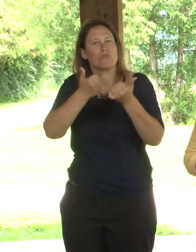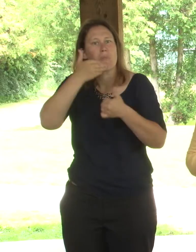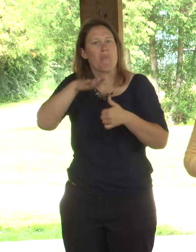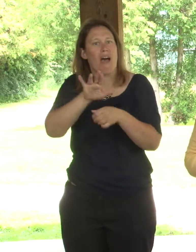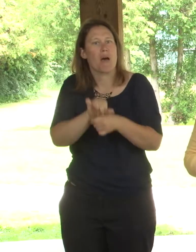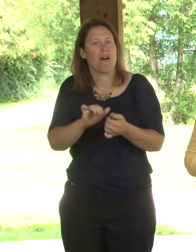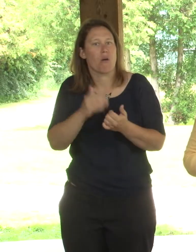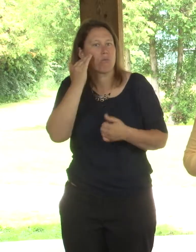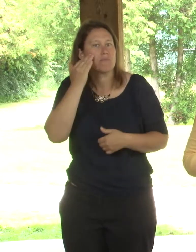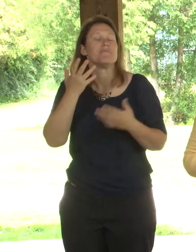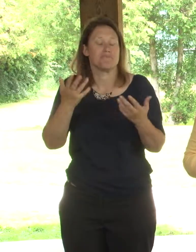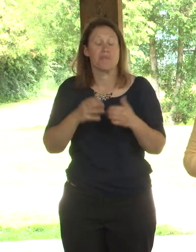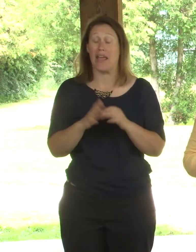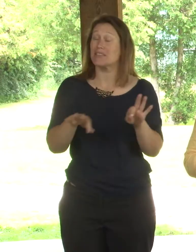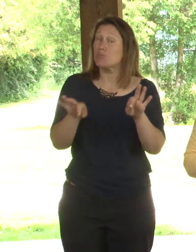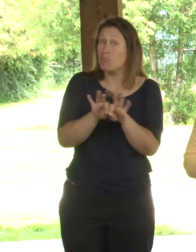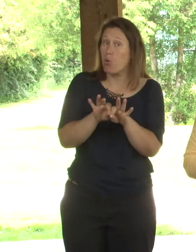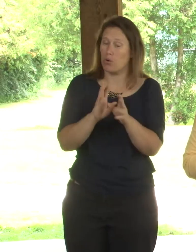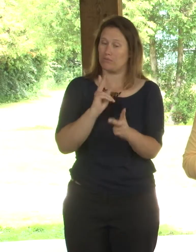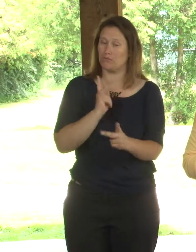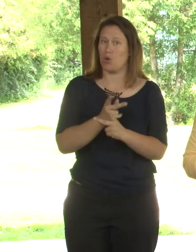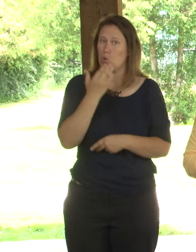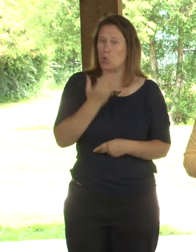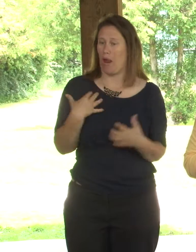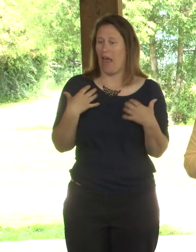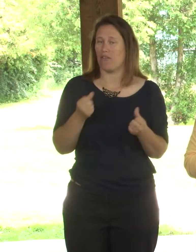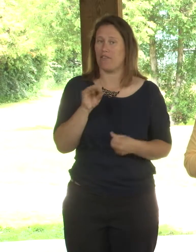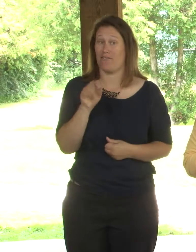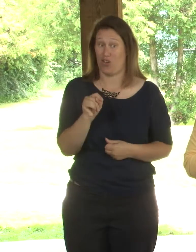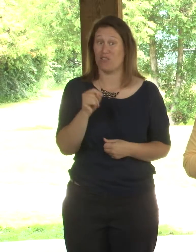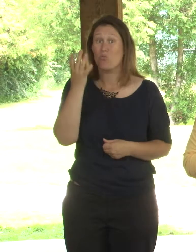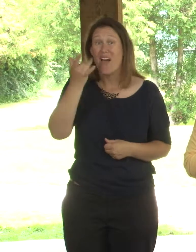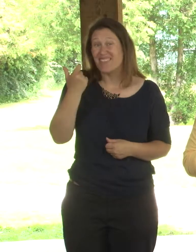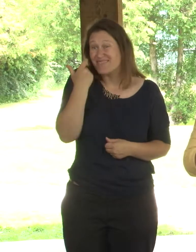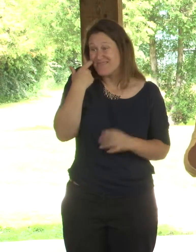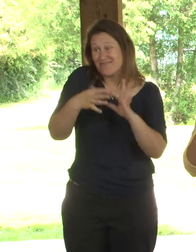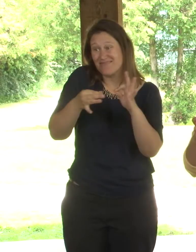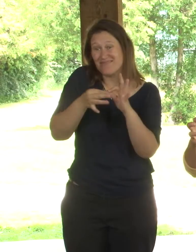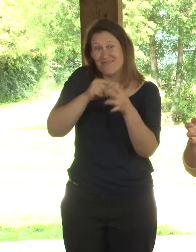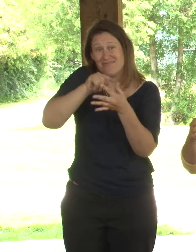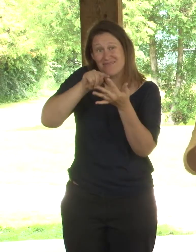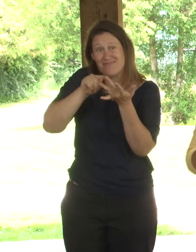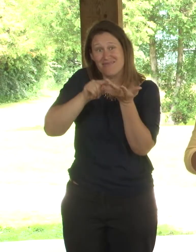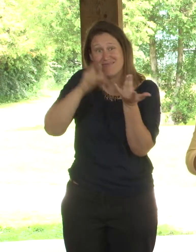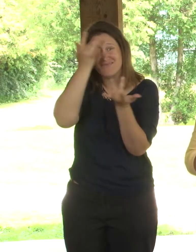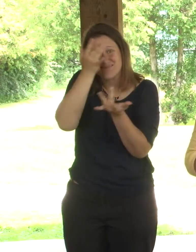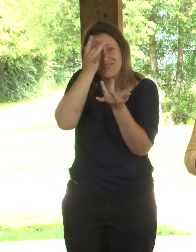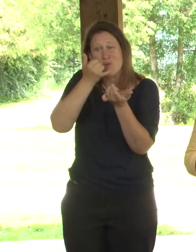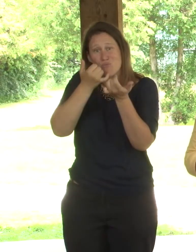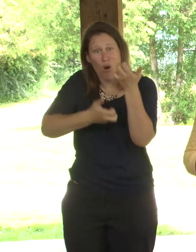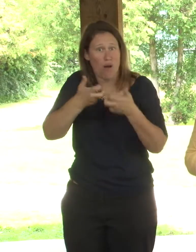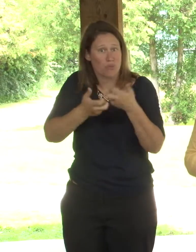good, healthy foot, when I talked about all those things that can happen, the conditions that can happen, all those important structures